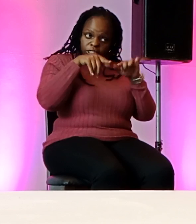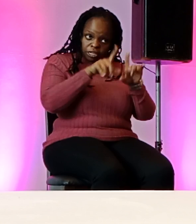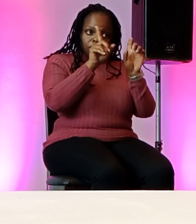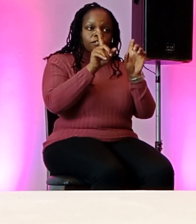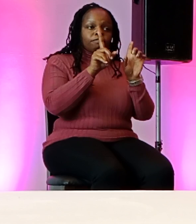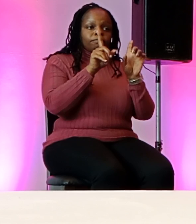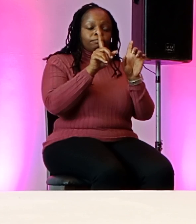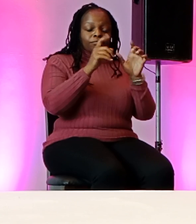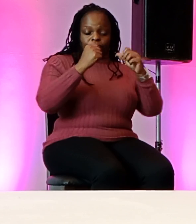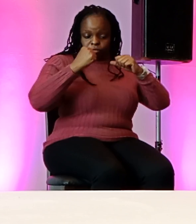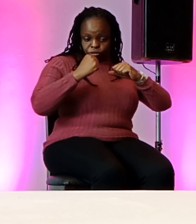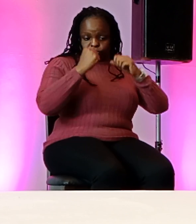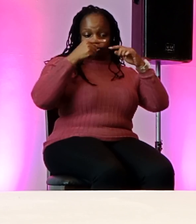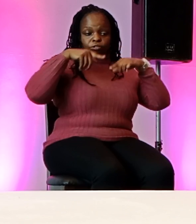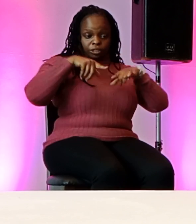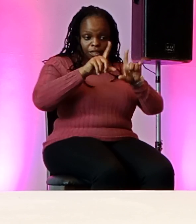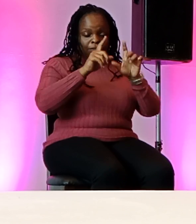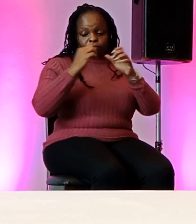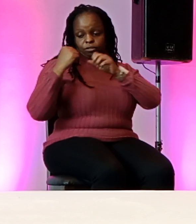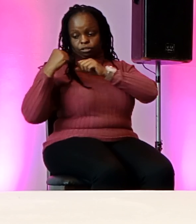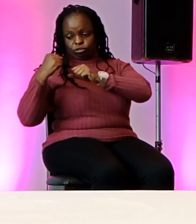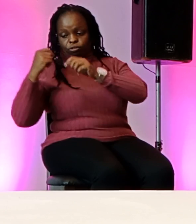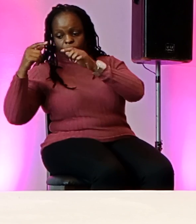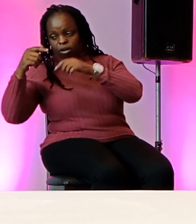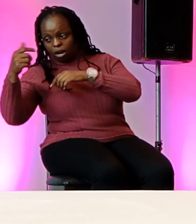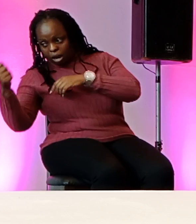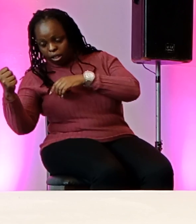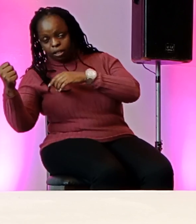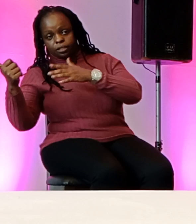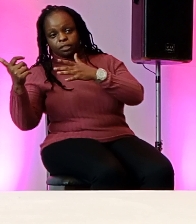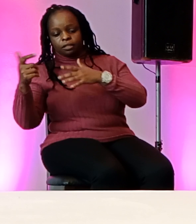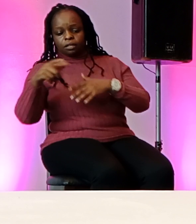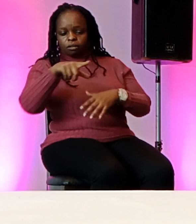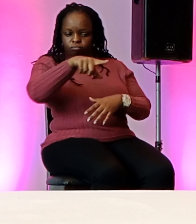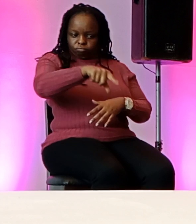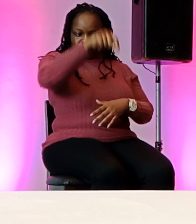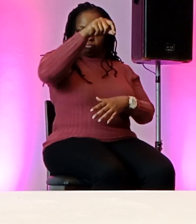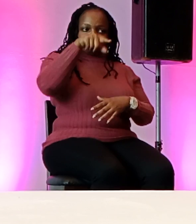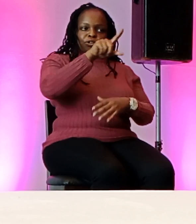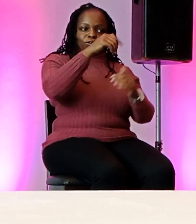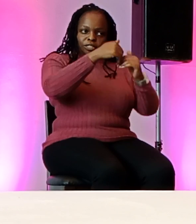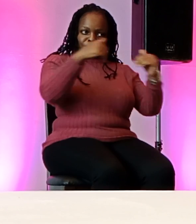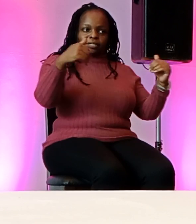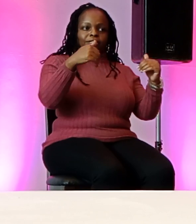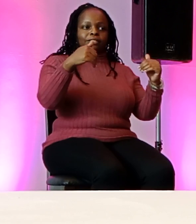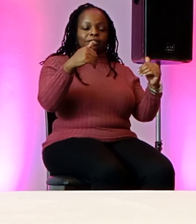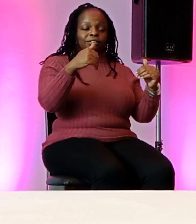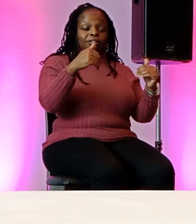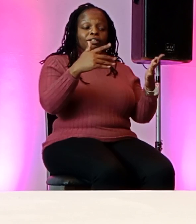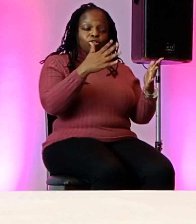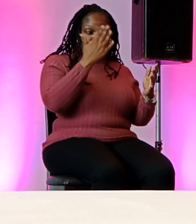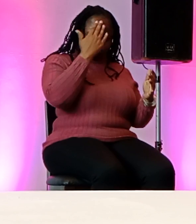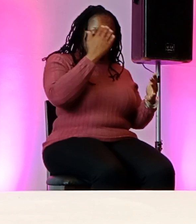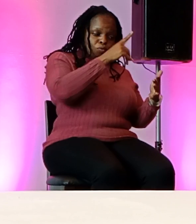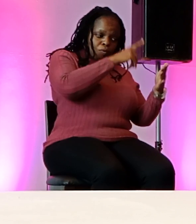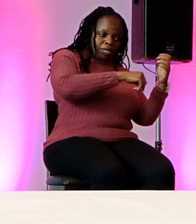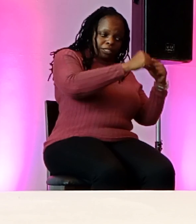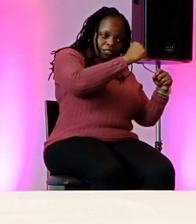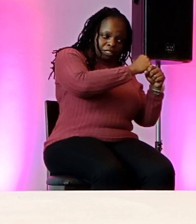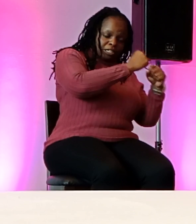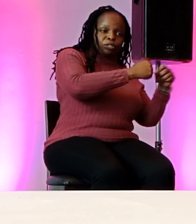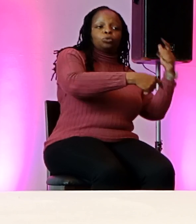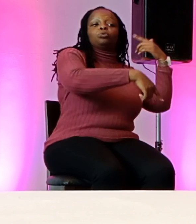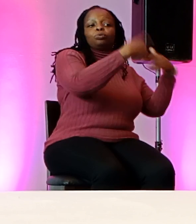affirm others, claim your space. You heard what she had to do to